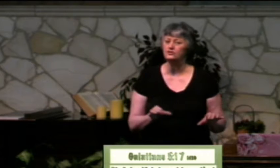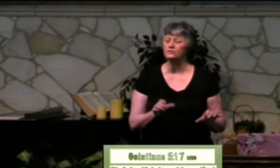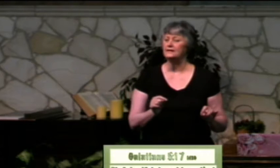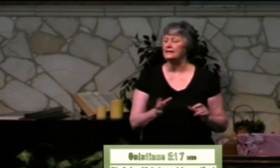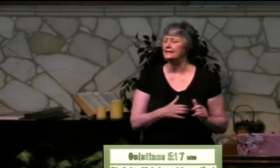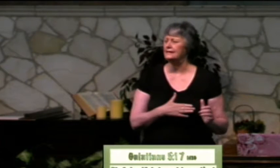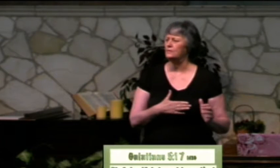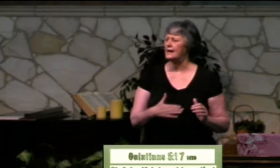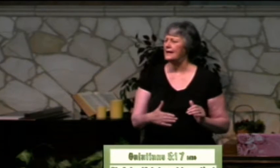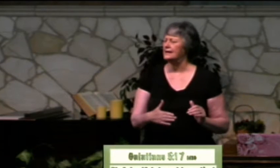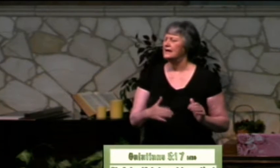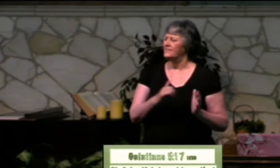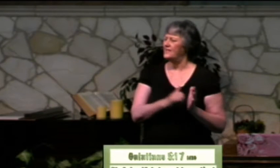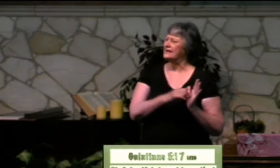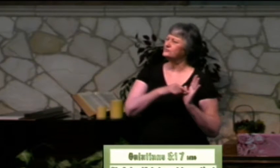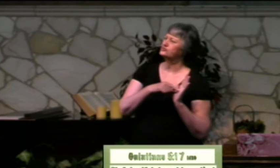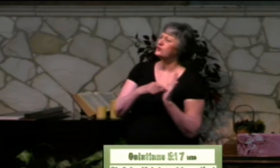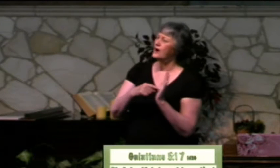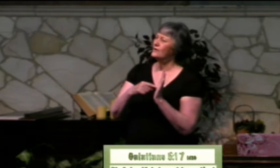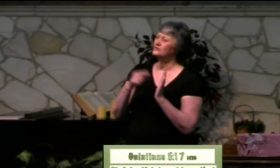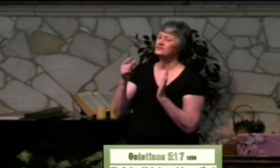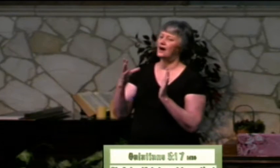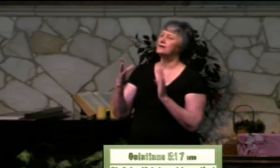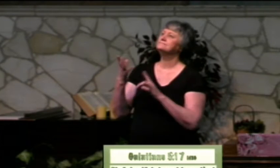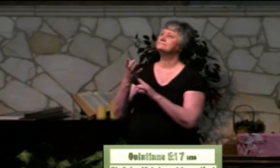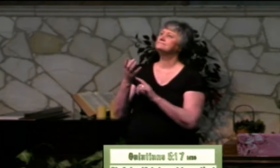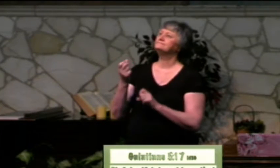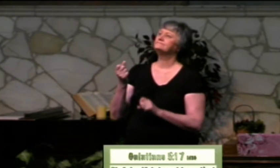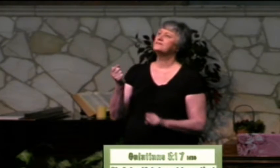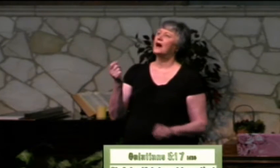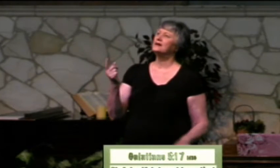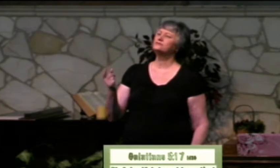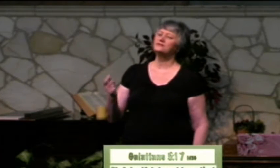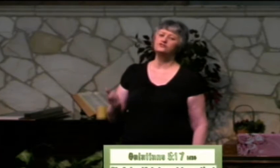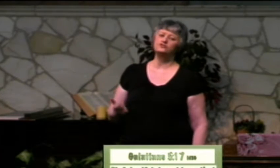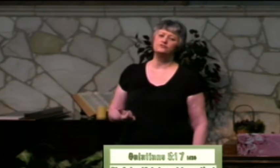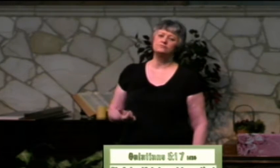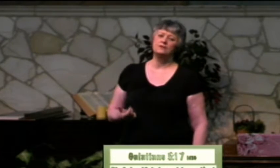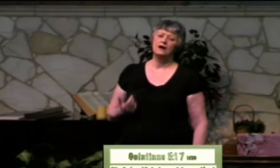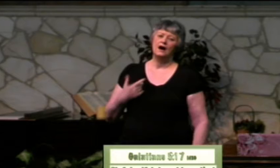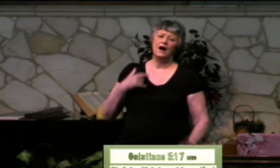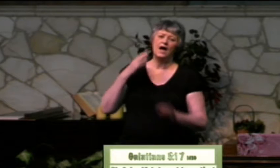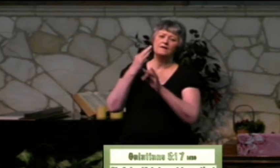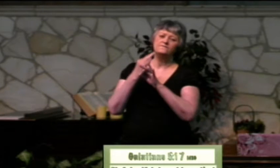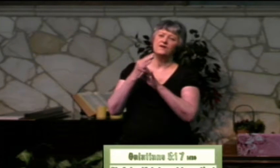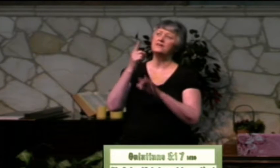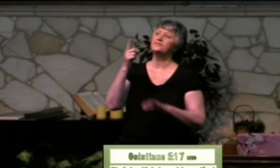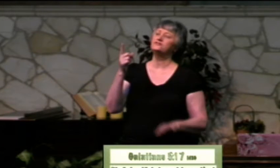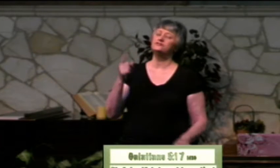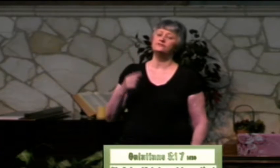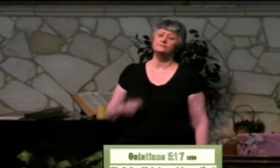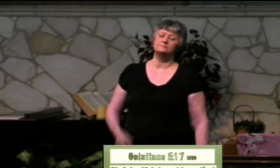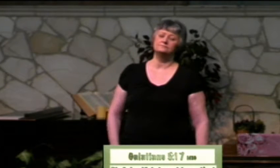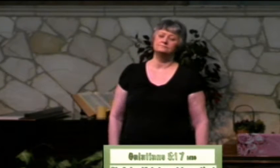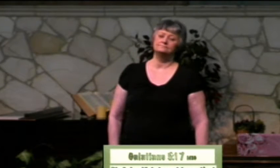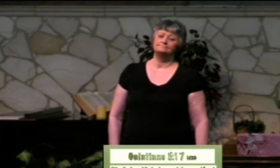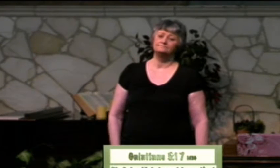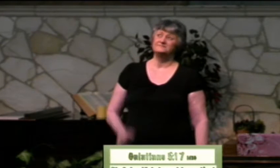it anyway. That shows God, I trust you. I have faith in you. If